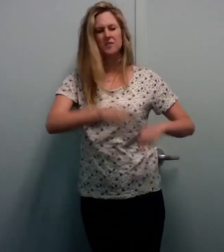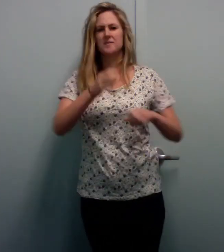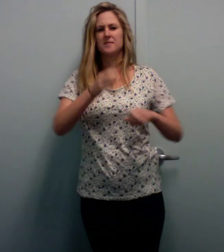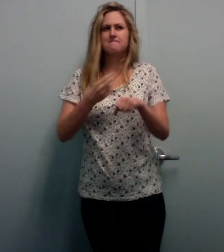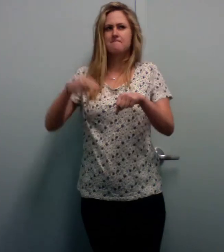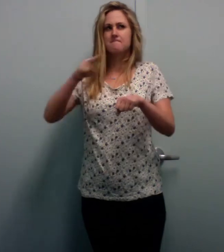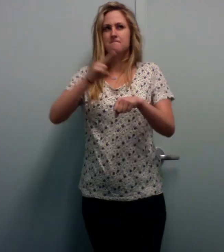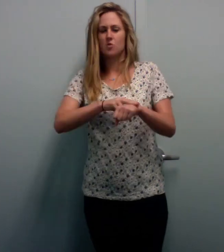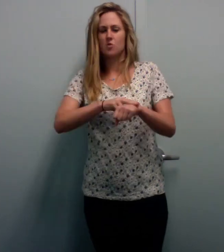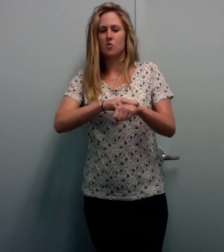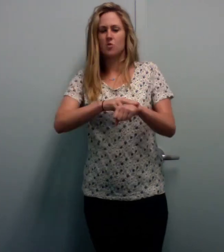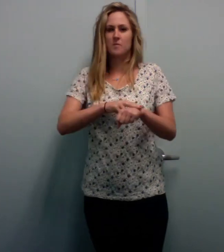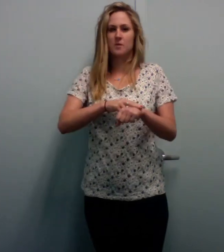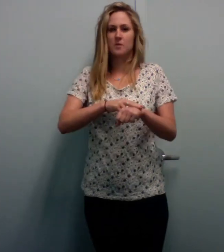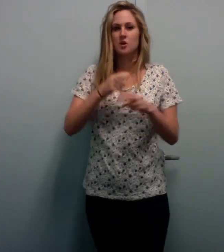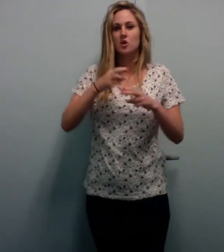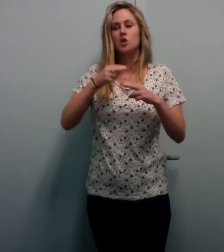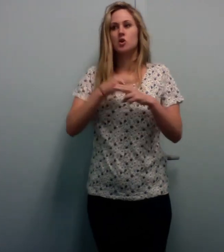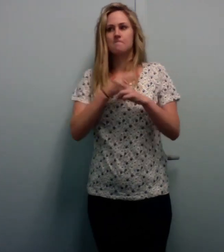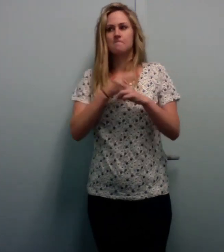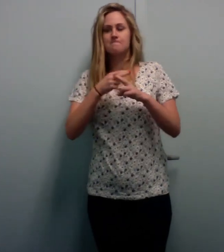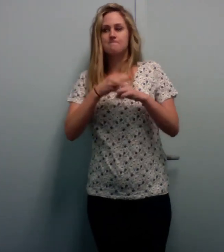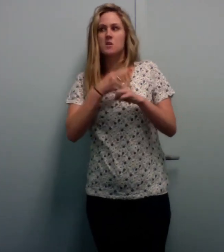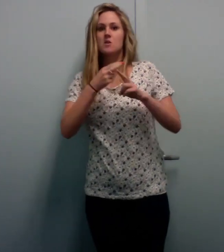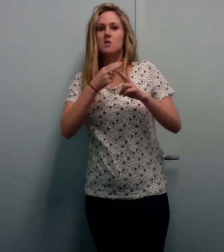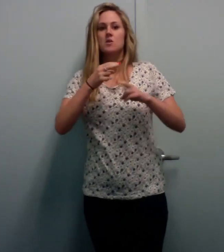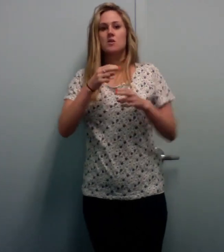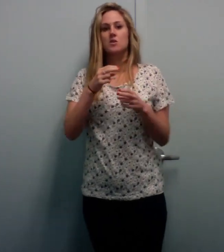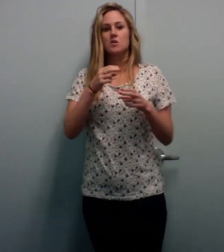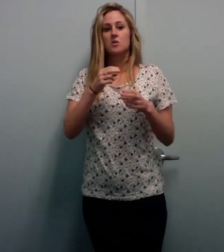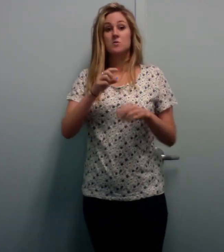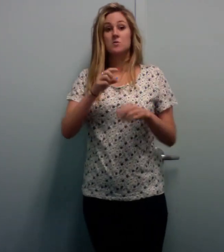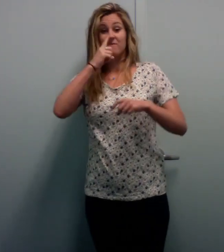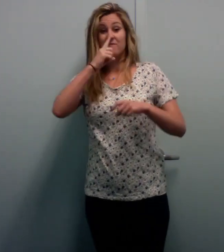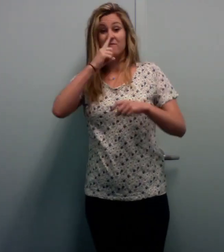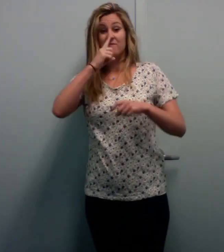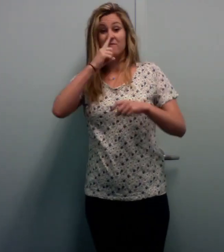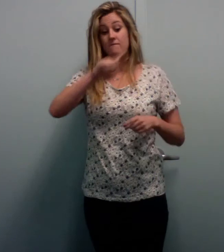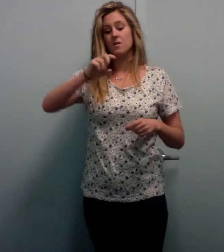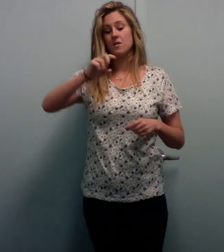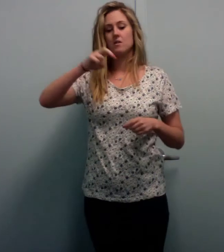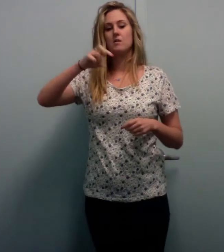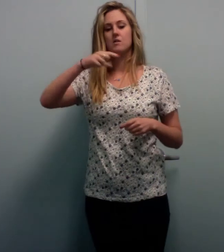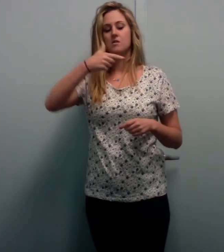types of holsters is demonstration-type weapons, which are, you very similar to the real weapon as far as size and shape.